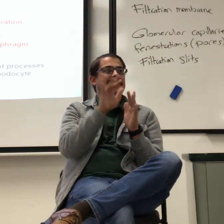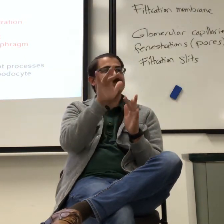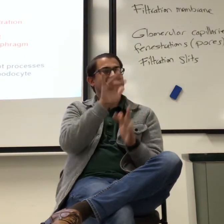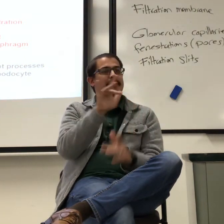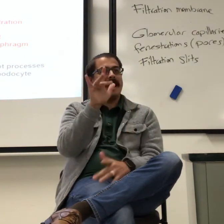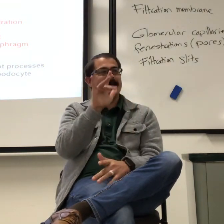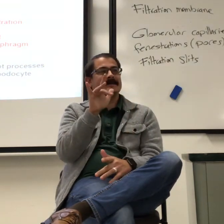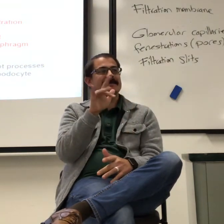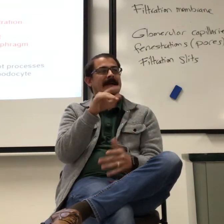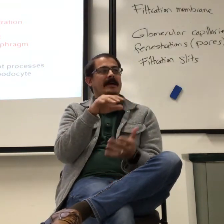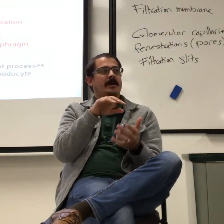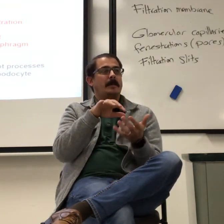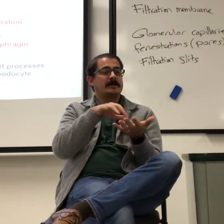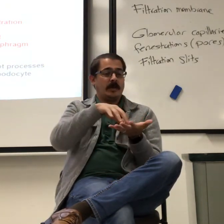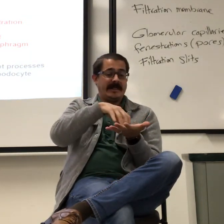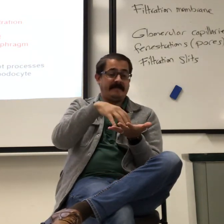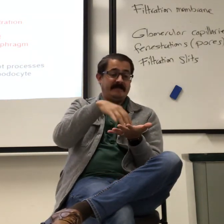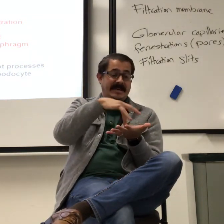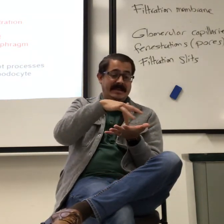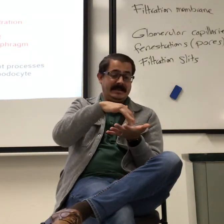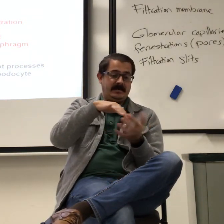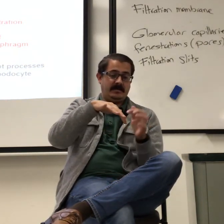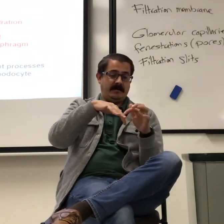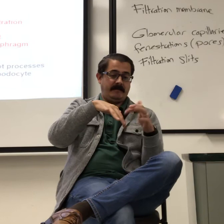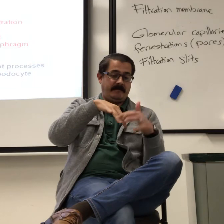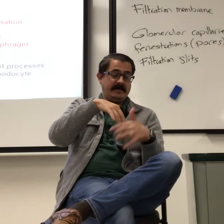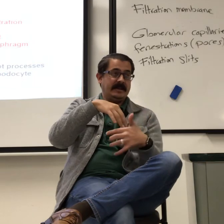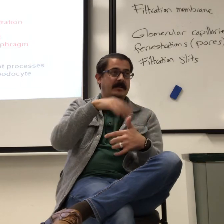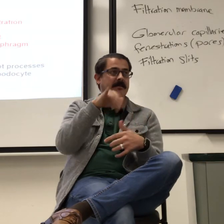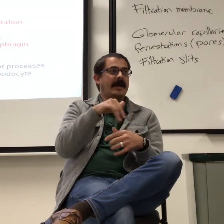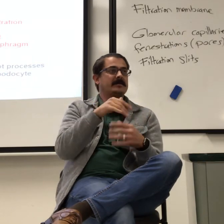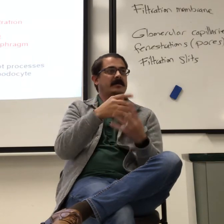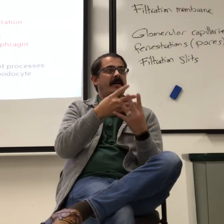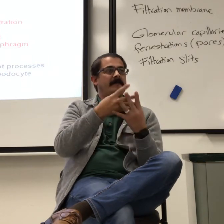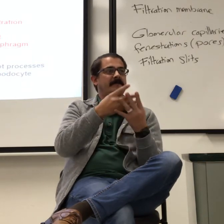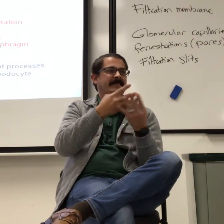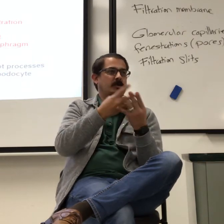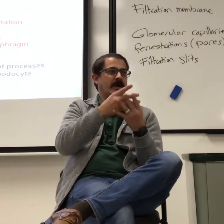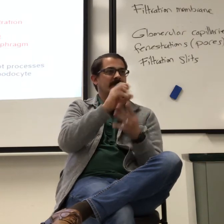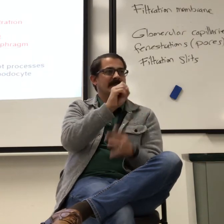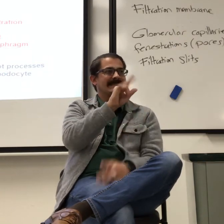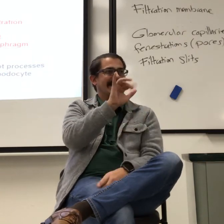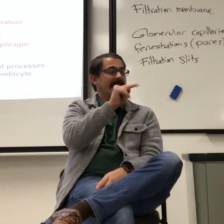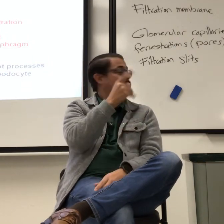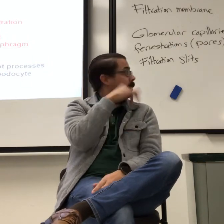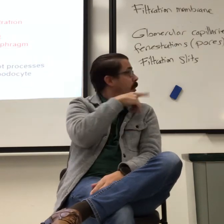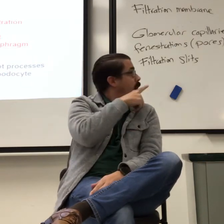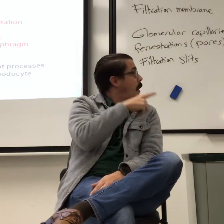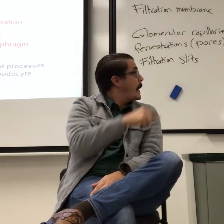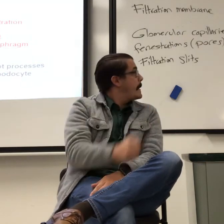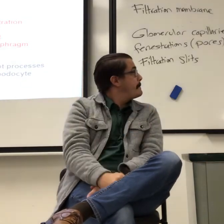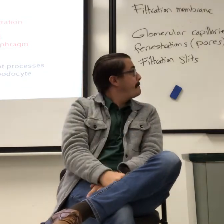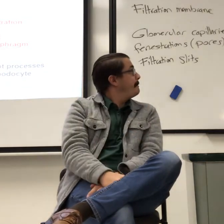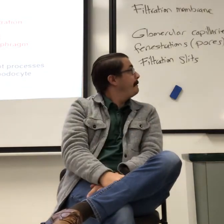feet, that's your slit. That's your filtration slit right there. Right there, filtration slit.